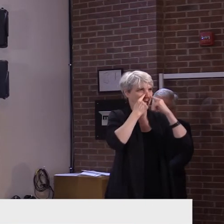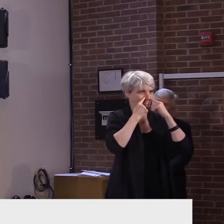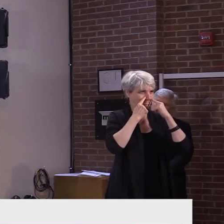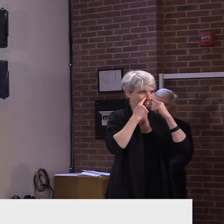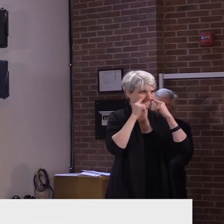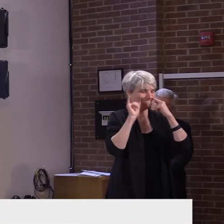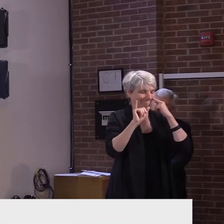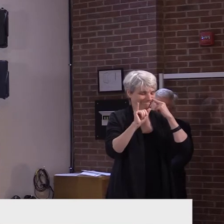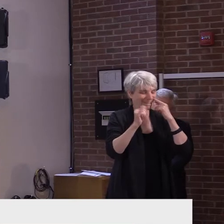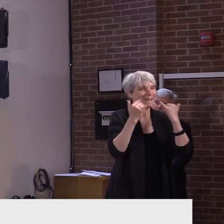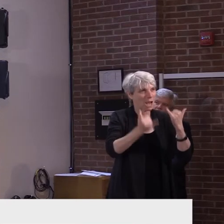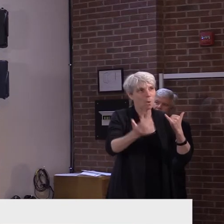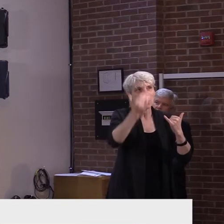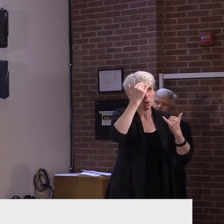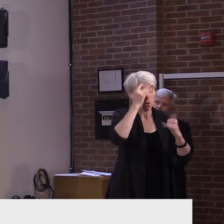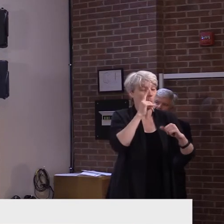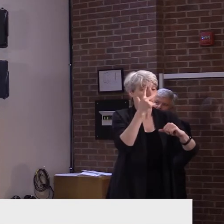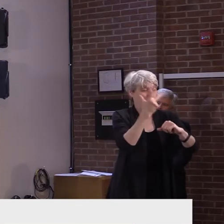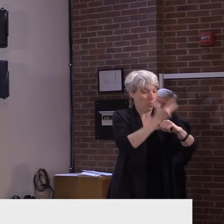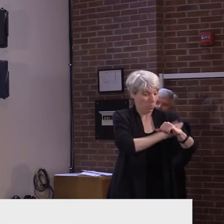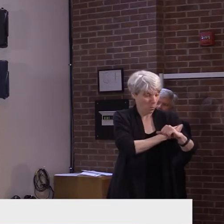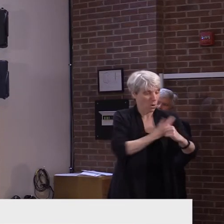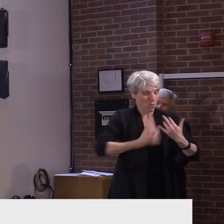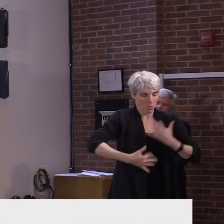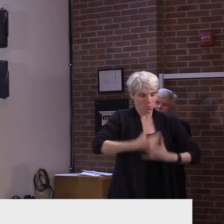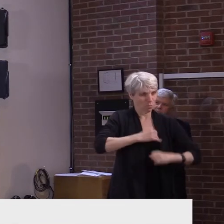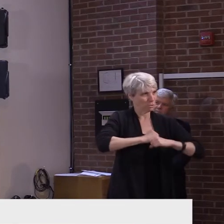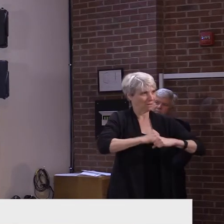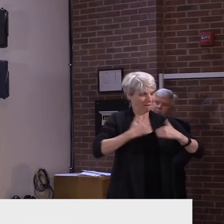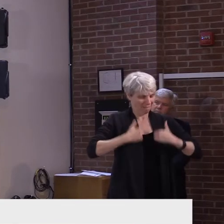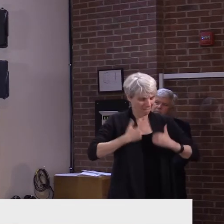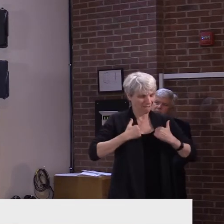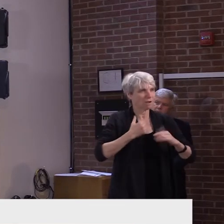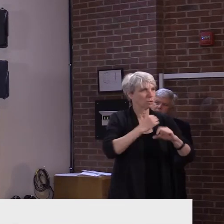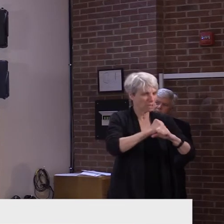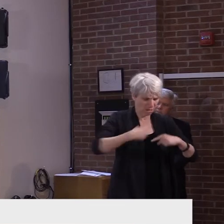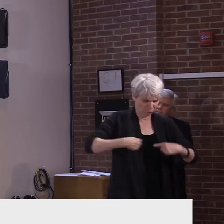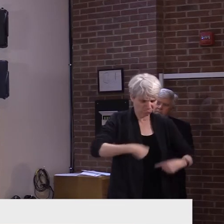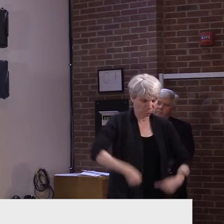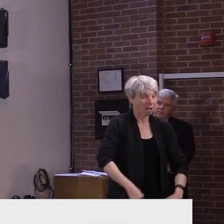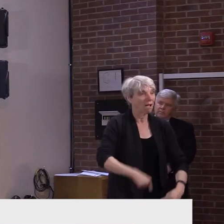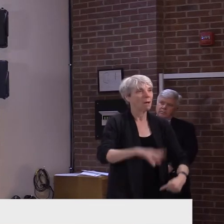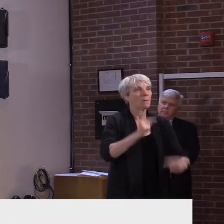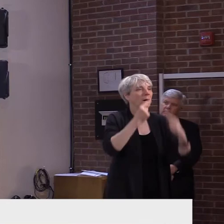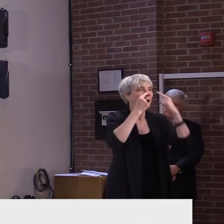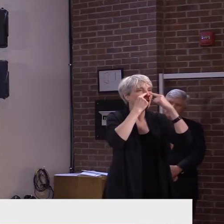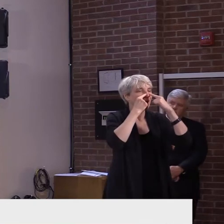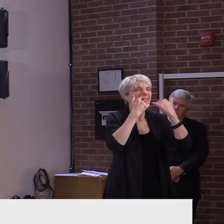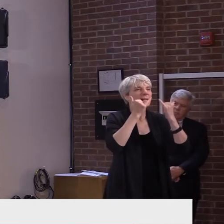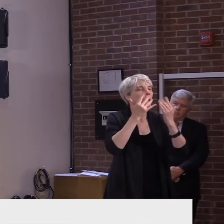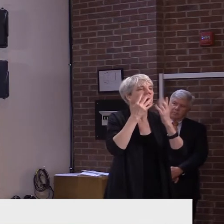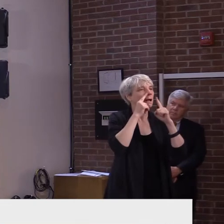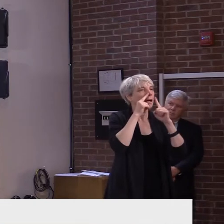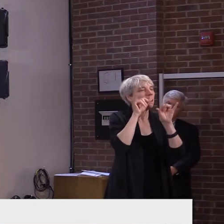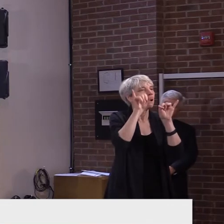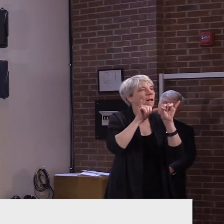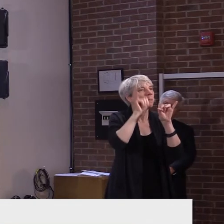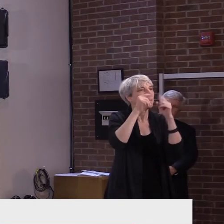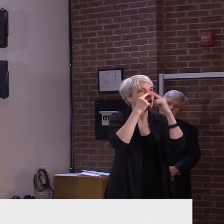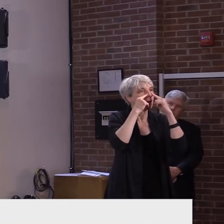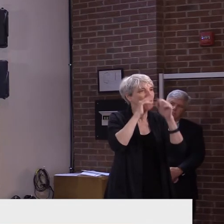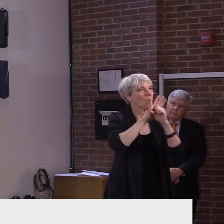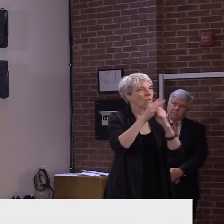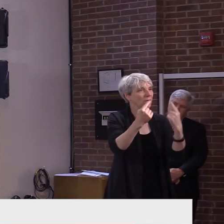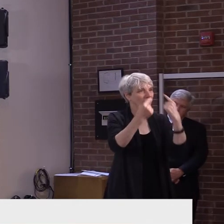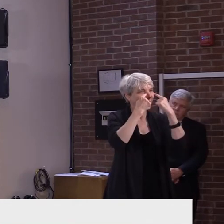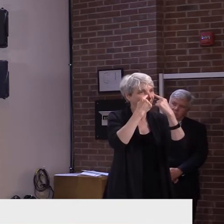that a vaccinated person can, for a very brief interval of time, develop infection in their nose